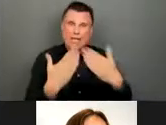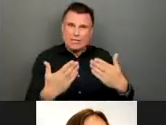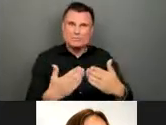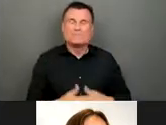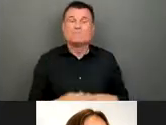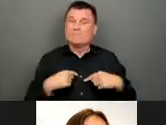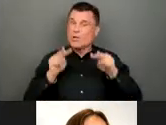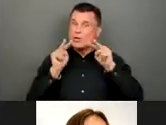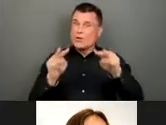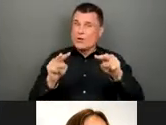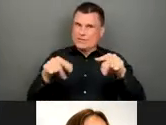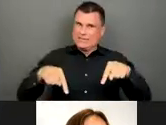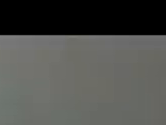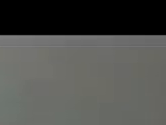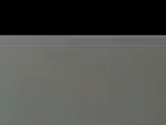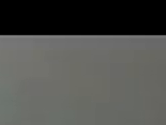session.